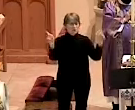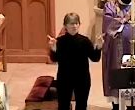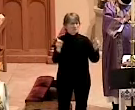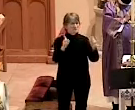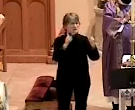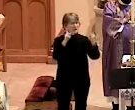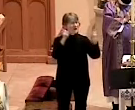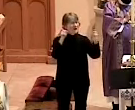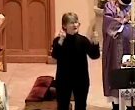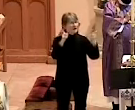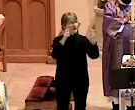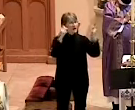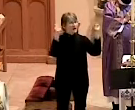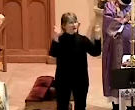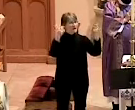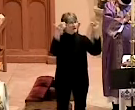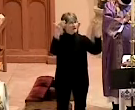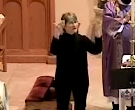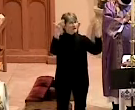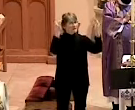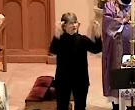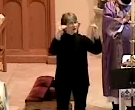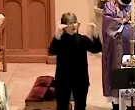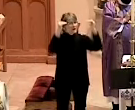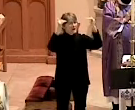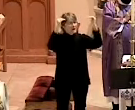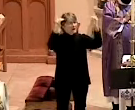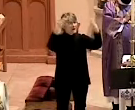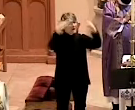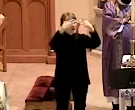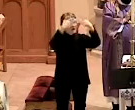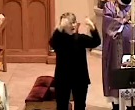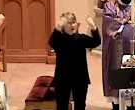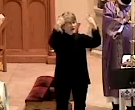Lord. Hosanna in the